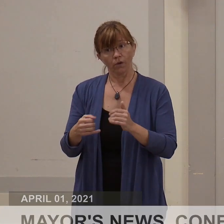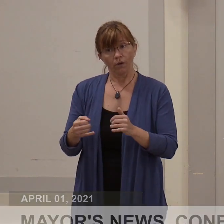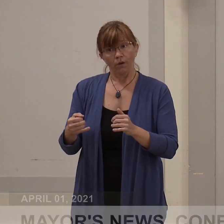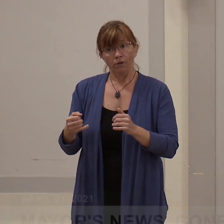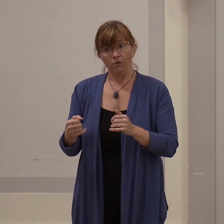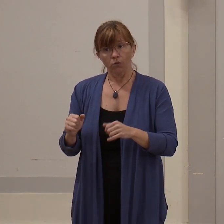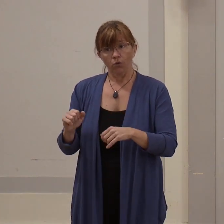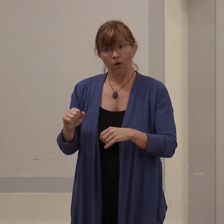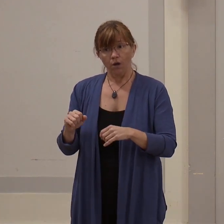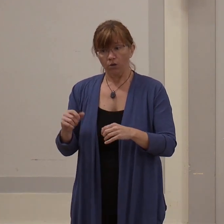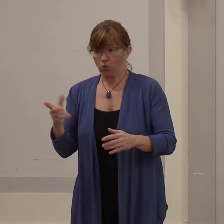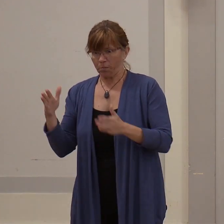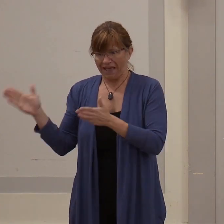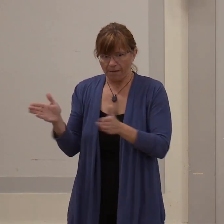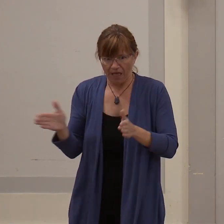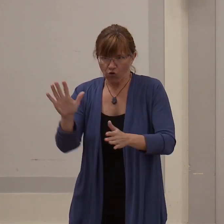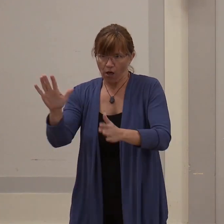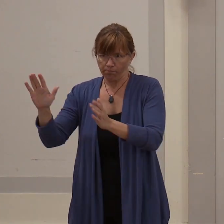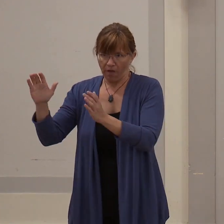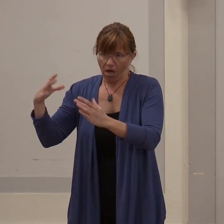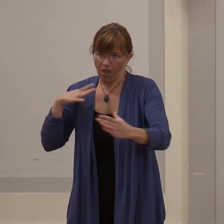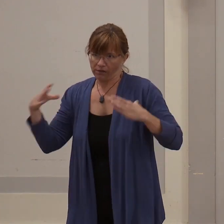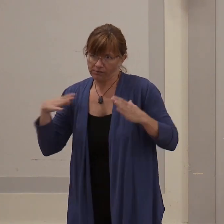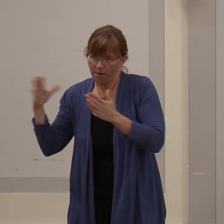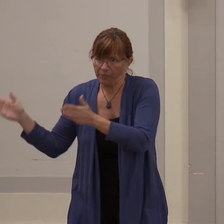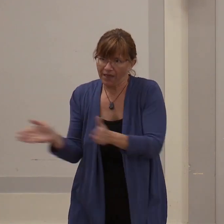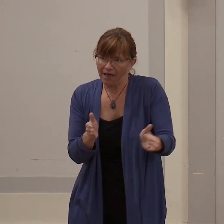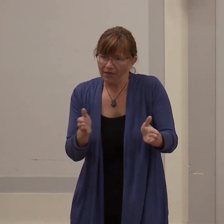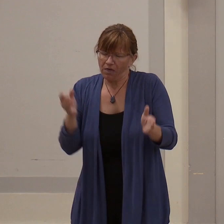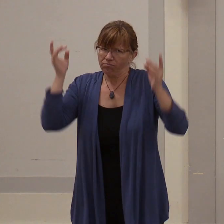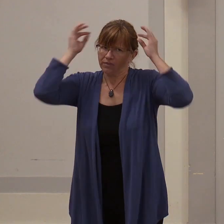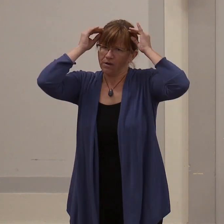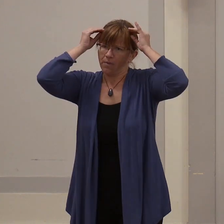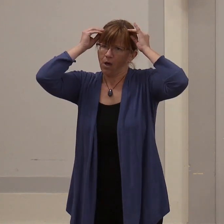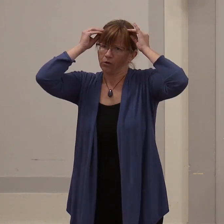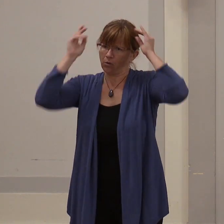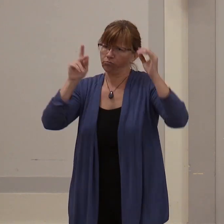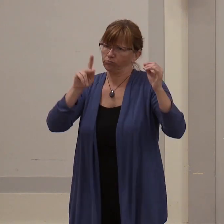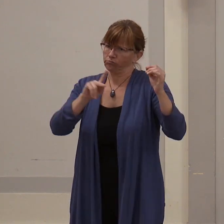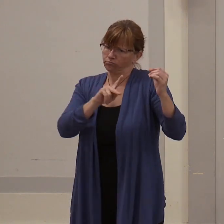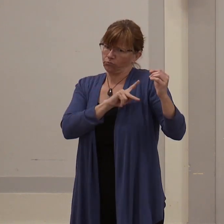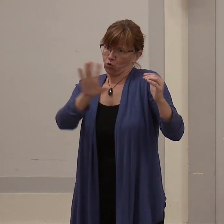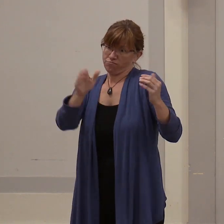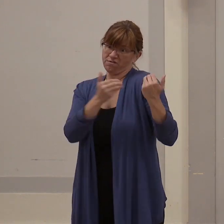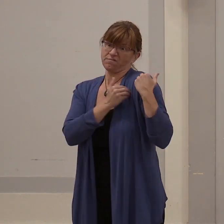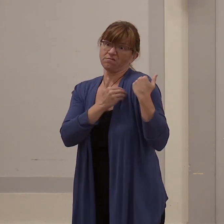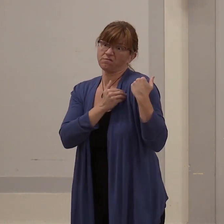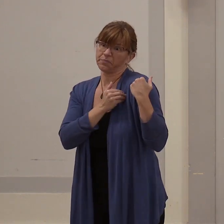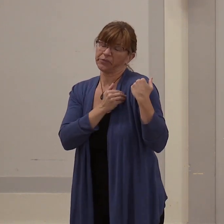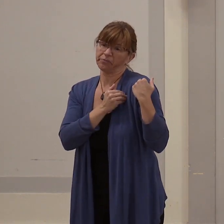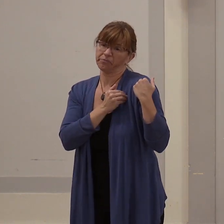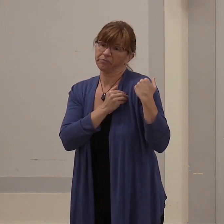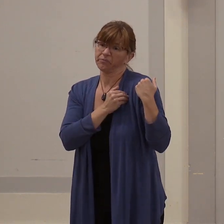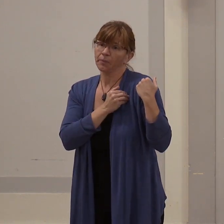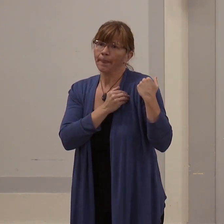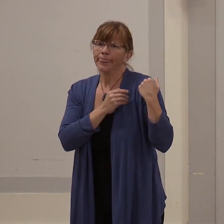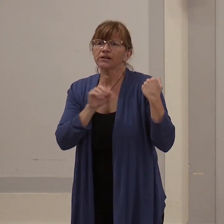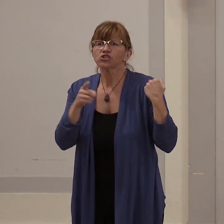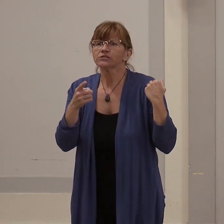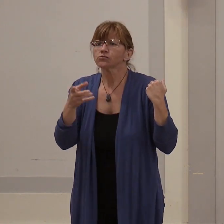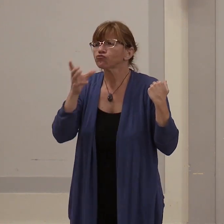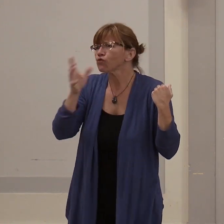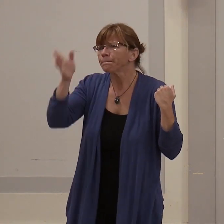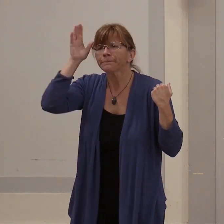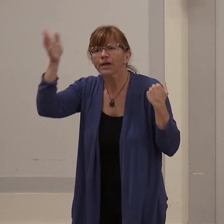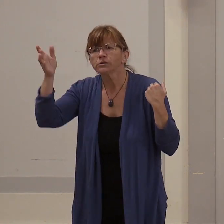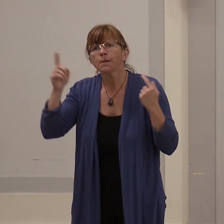the personal responsibility each one of you have to protect the lives of your loved ones. No longer just our grandparents, but now our mothers, our fathers,